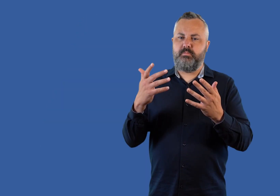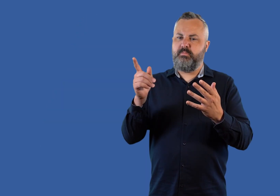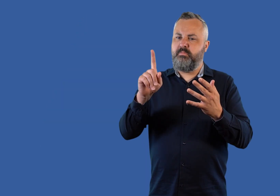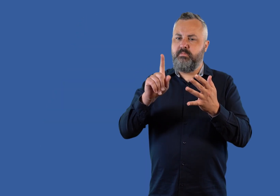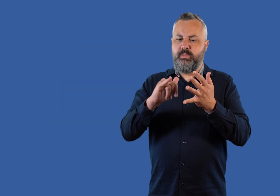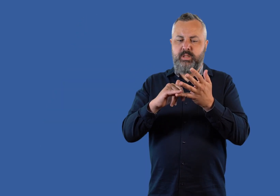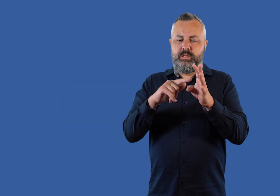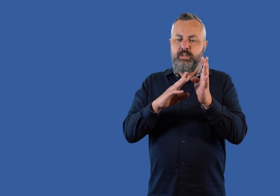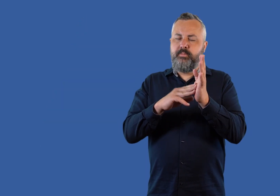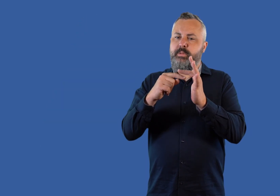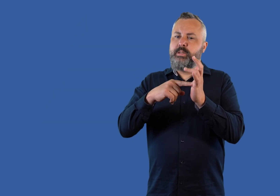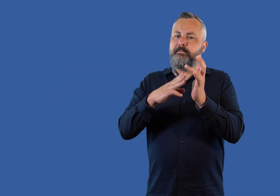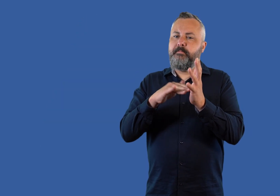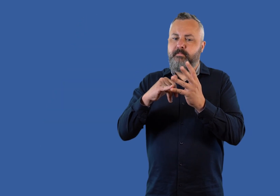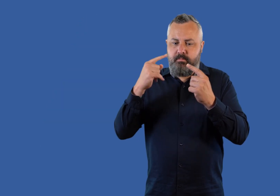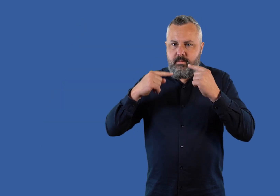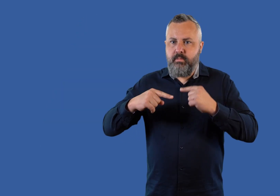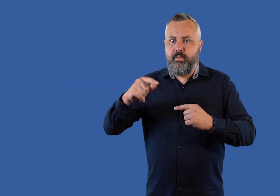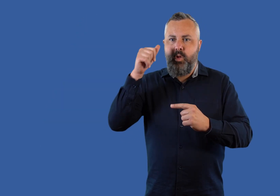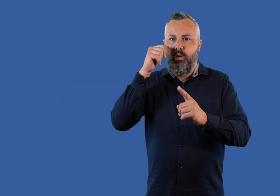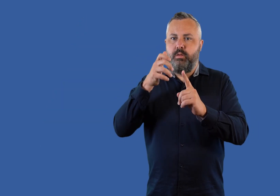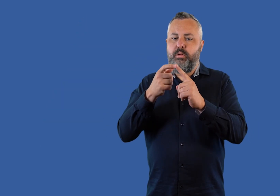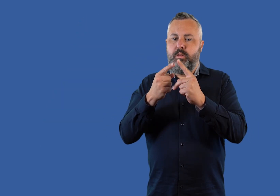So what are these symptoms?